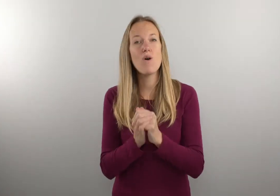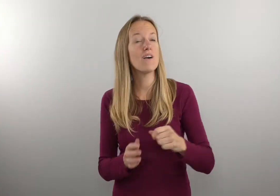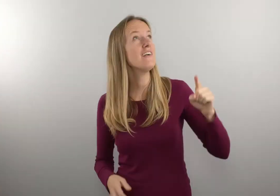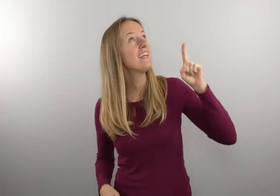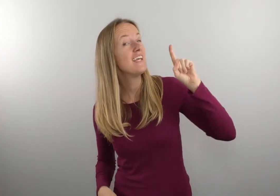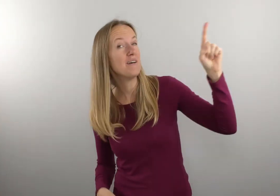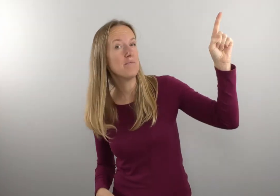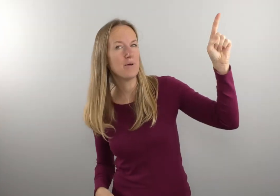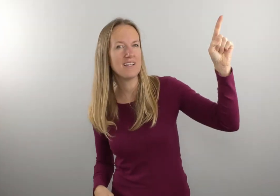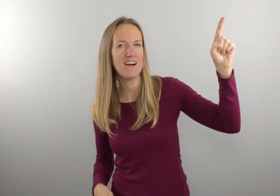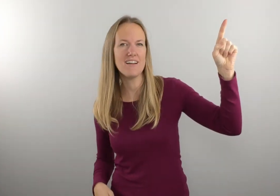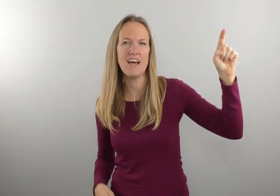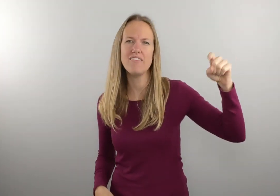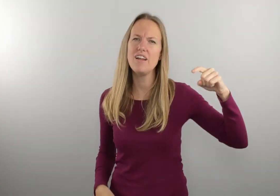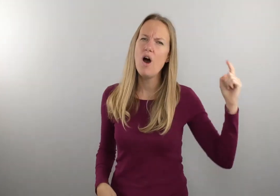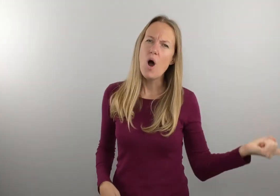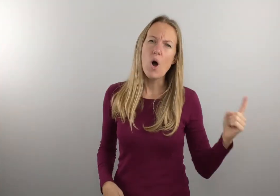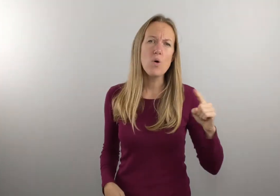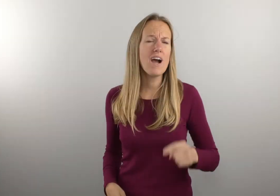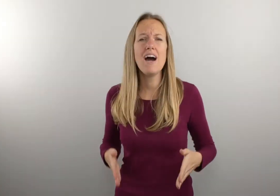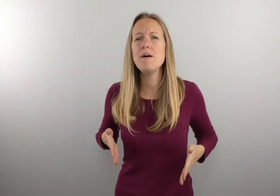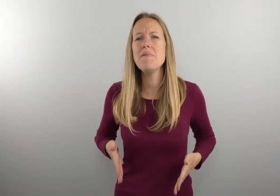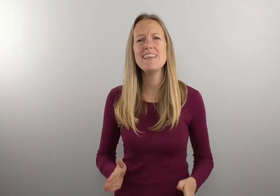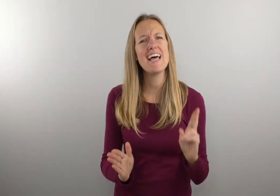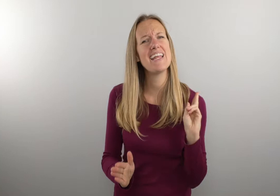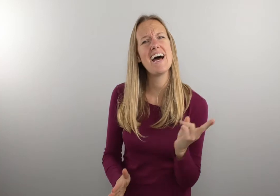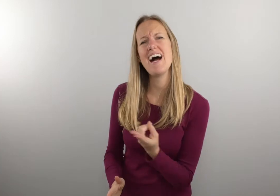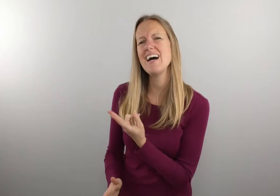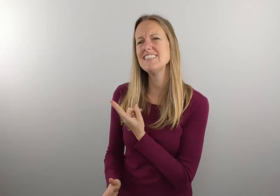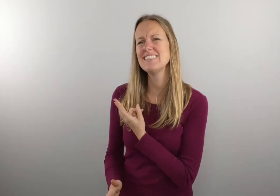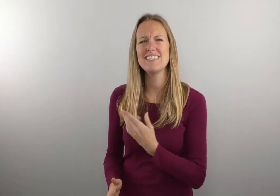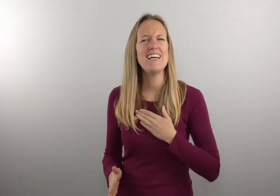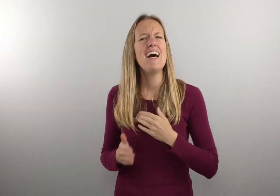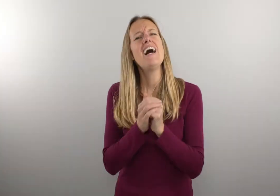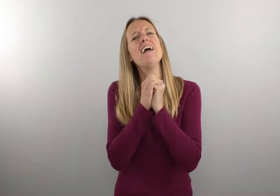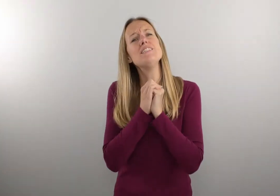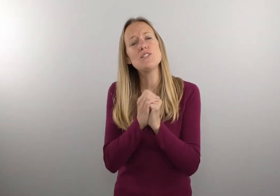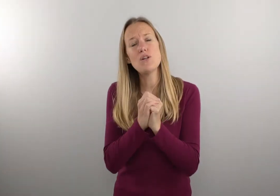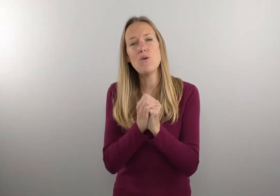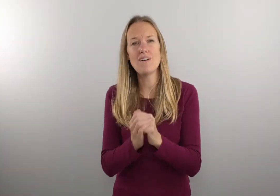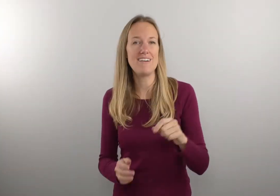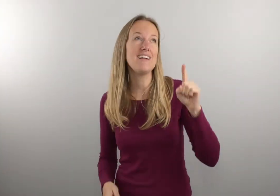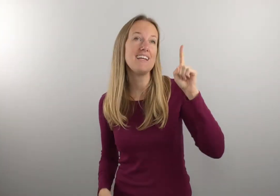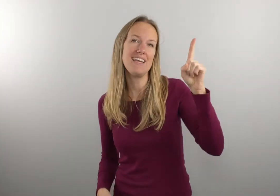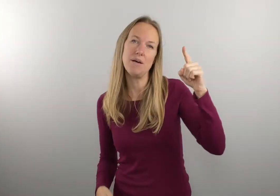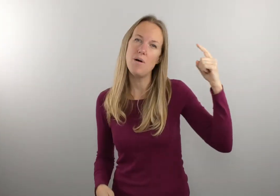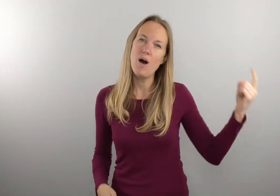adore him," pointing to God in heaven. "O come, let us adore him.